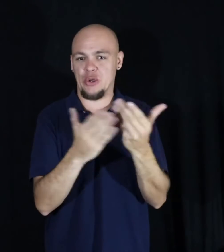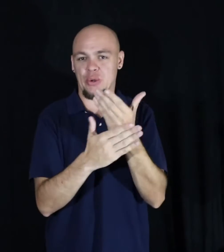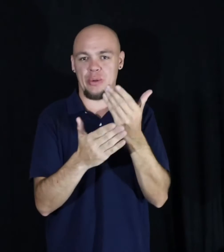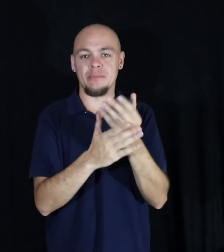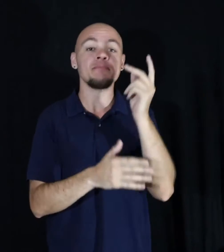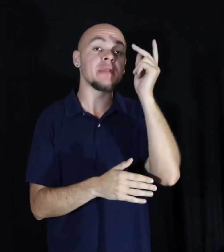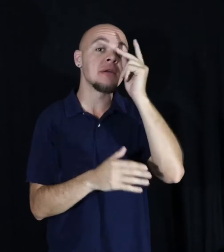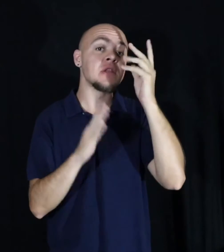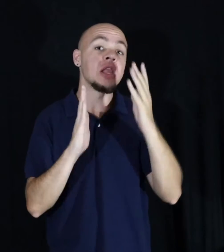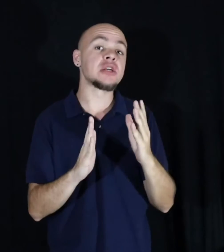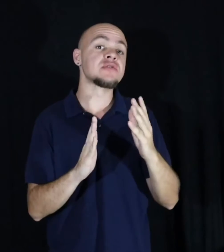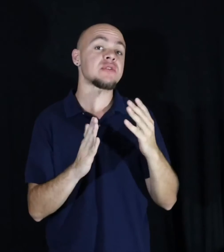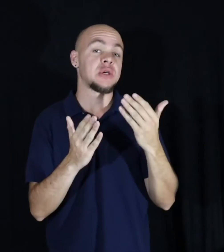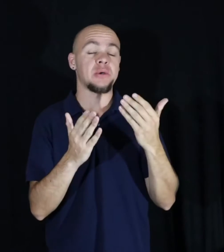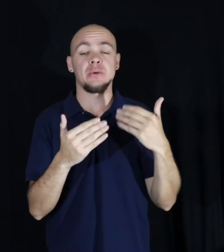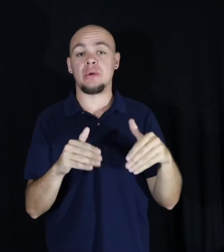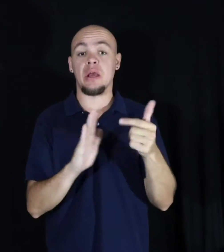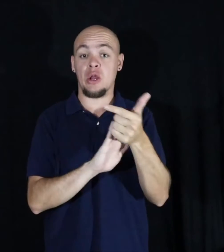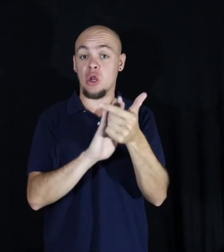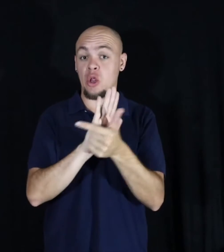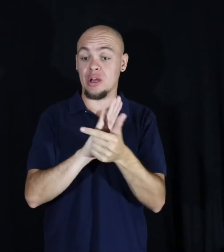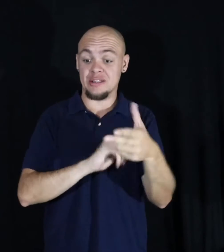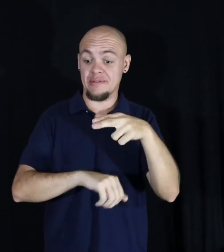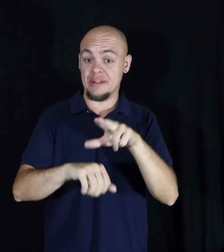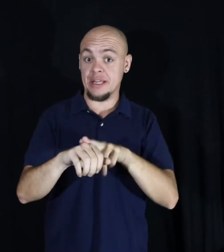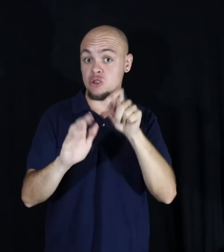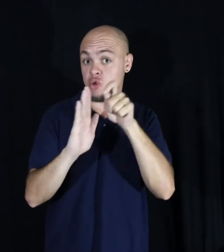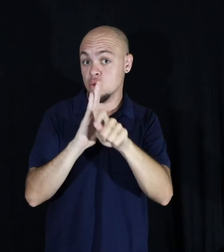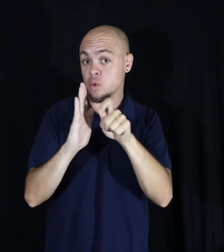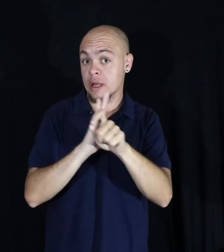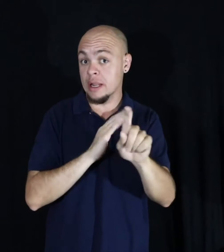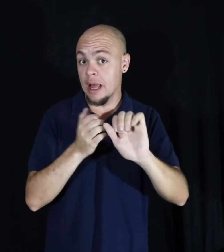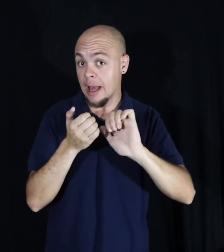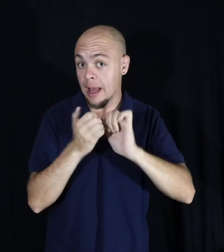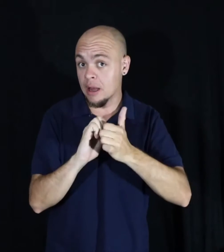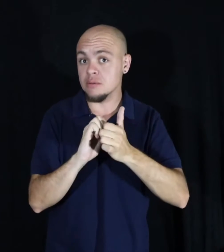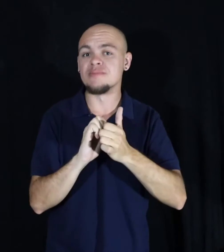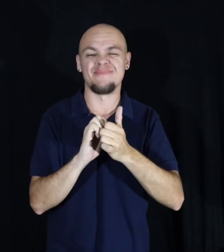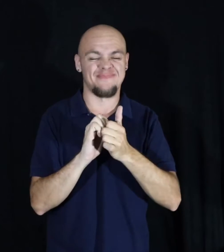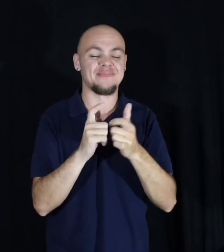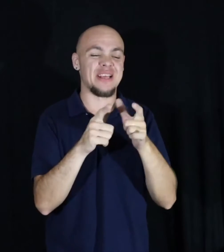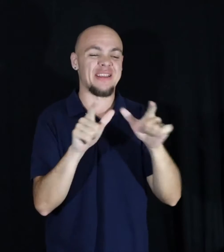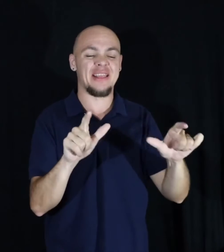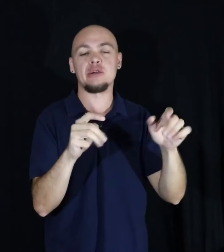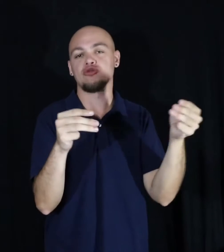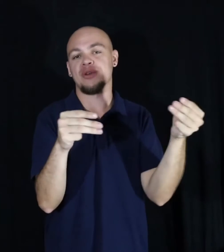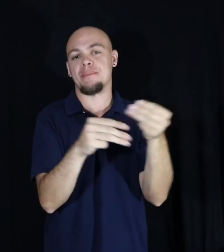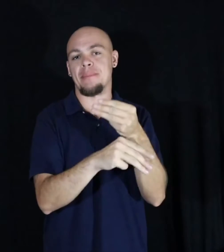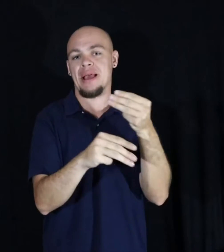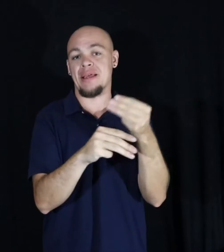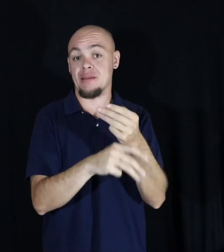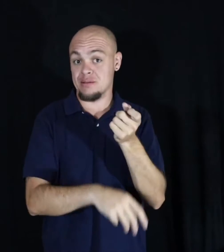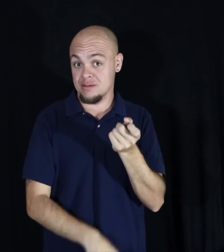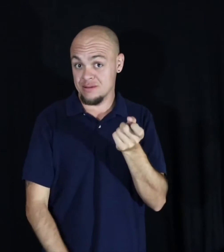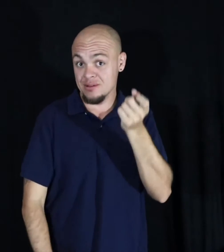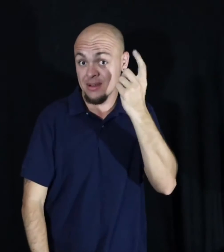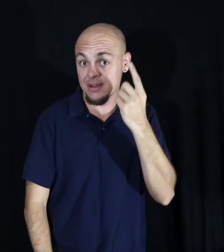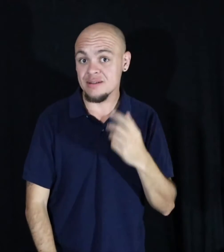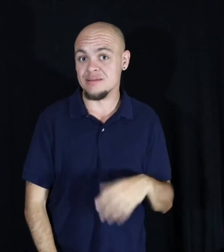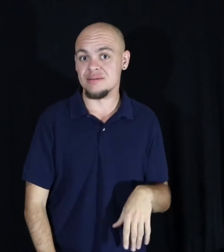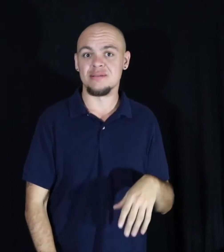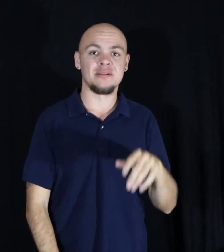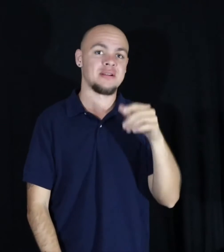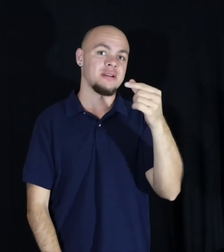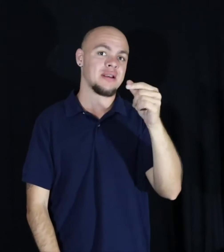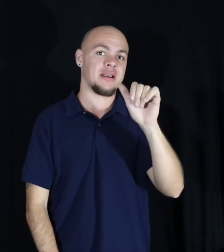once said, "The laws of nature are written in the language of mathematics." So you see, even